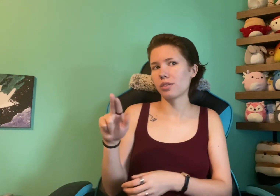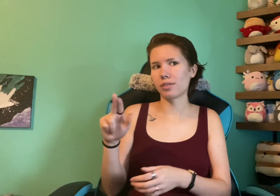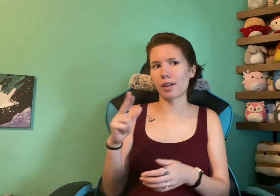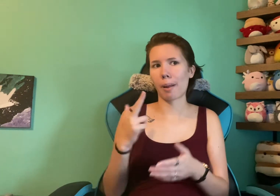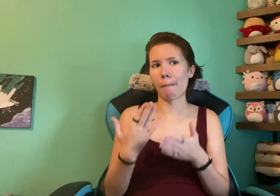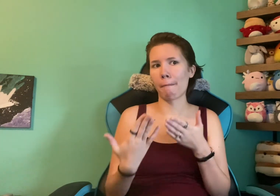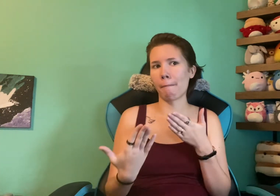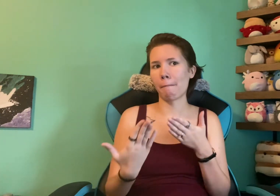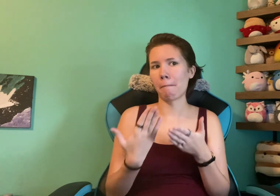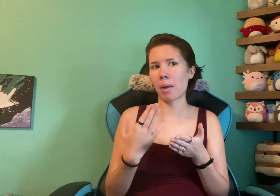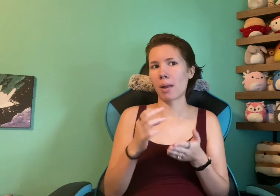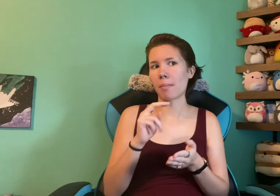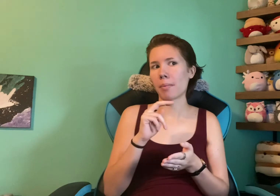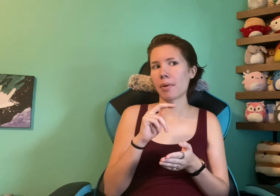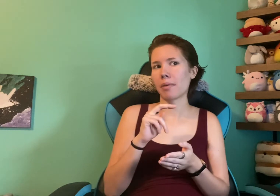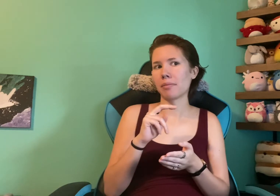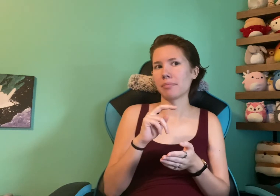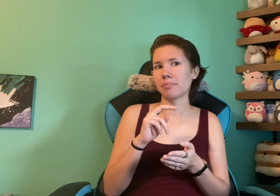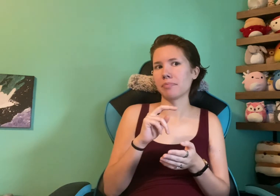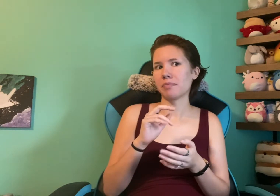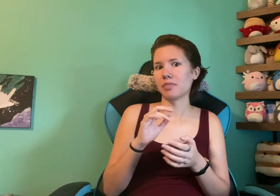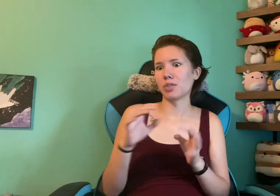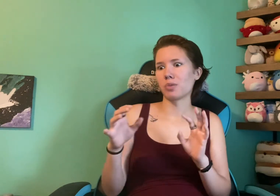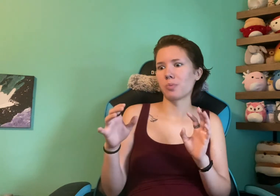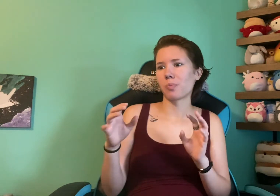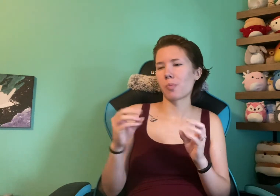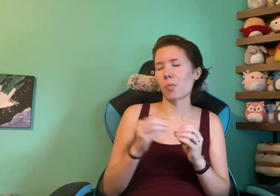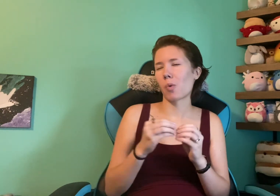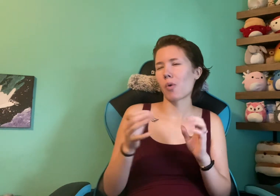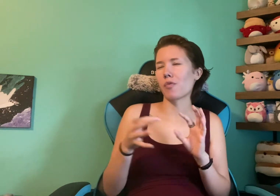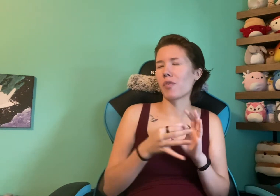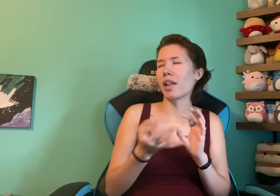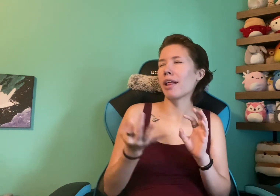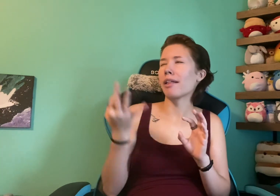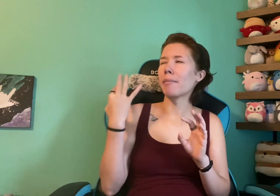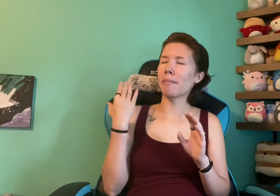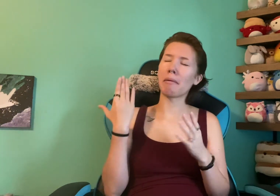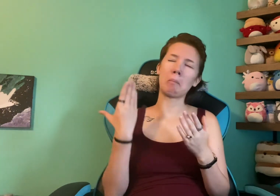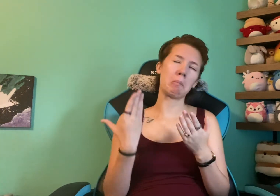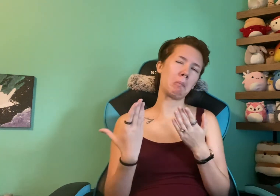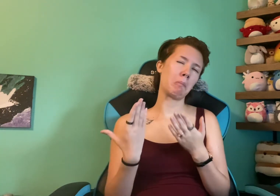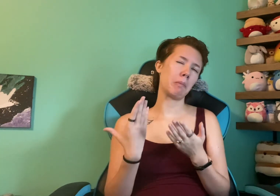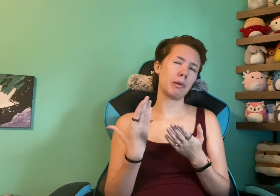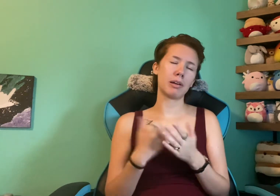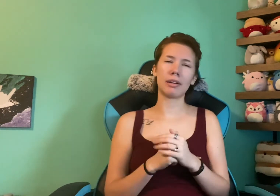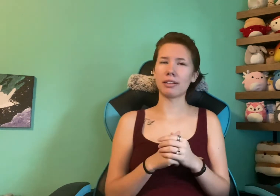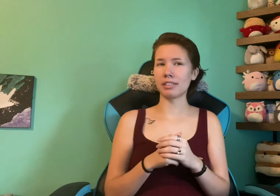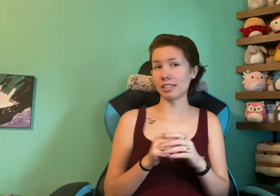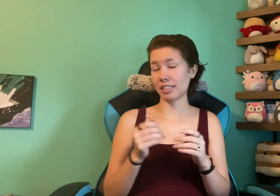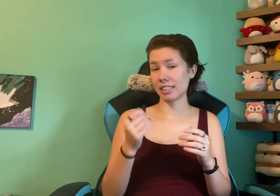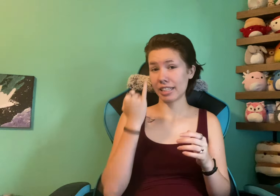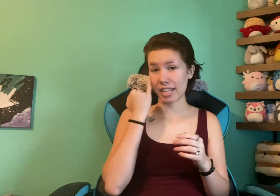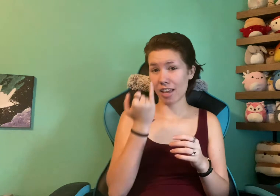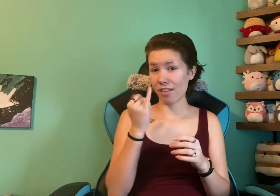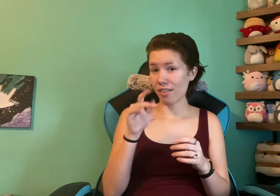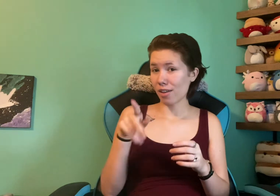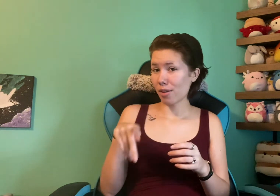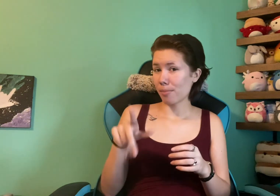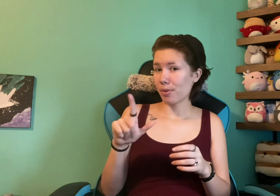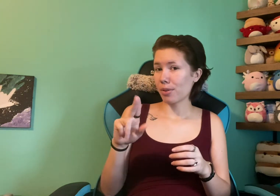drifted slowly into the present orbits? If Pluto did ever belong to the Neptune system, do Pluto's moons